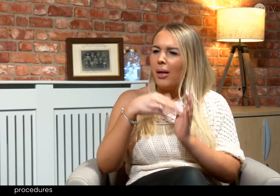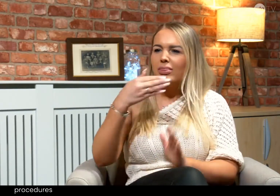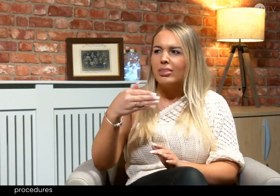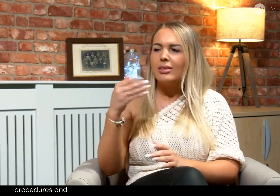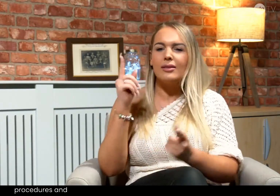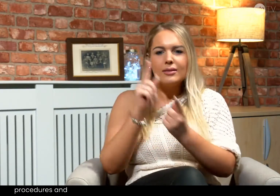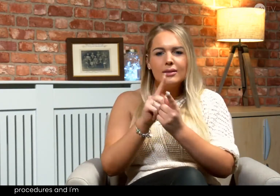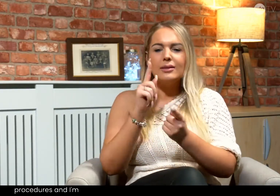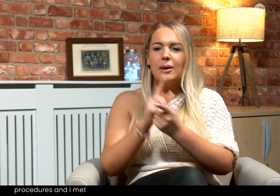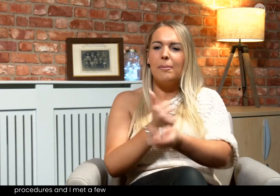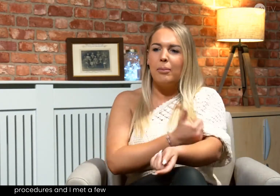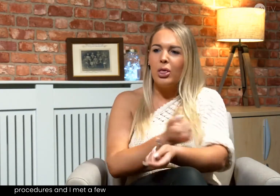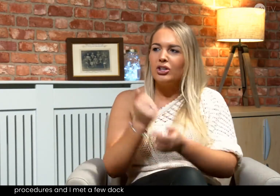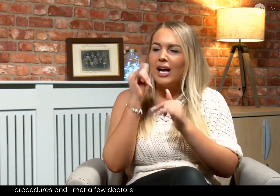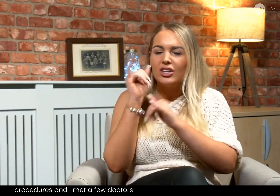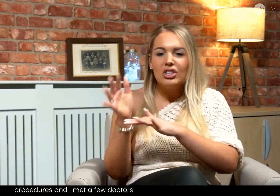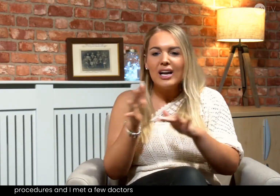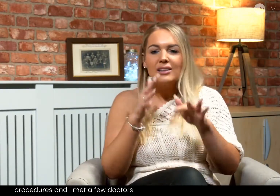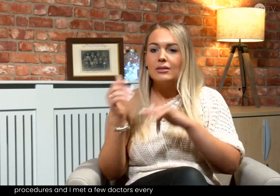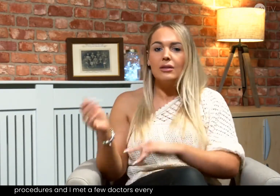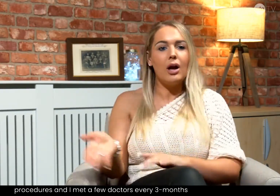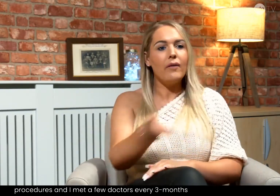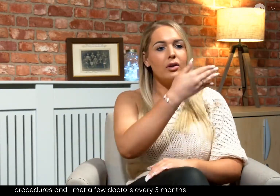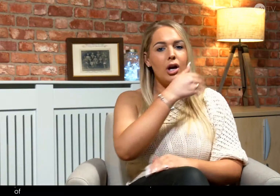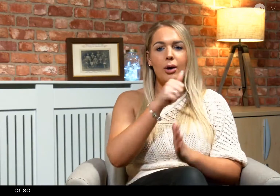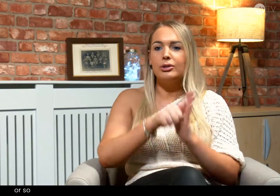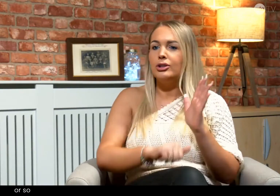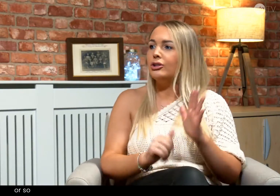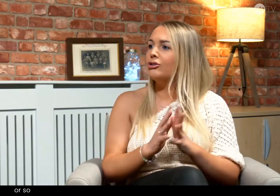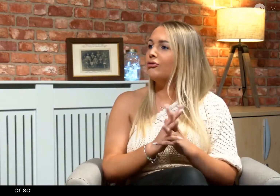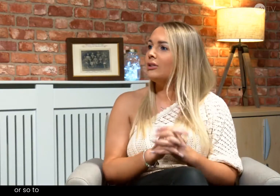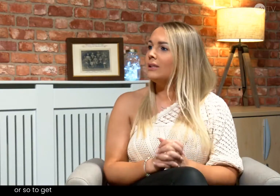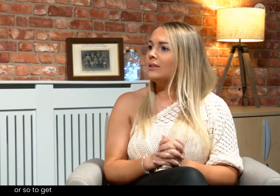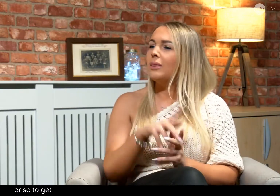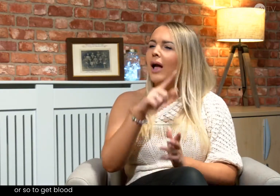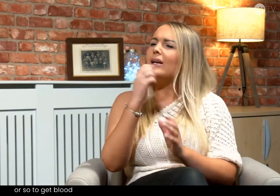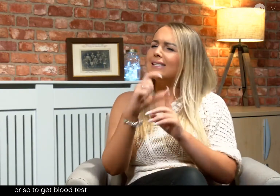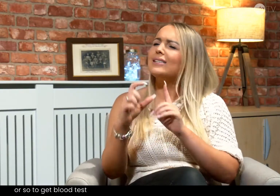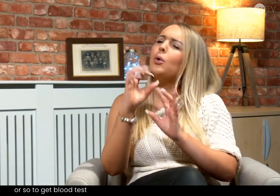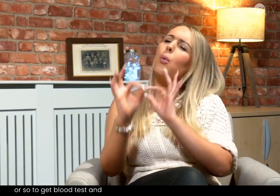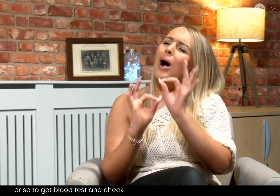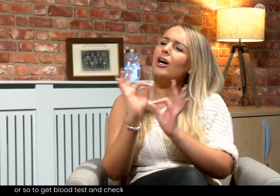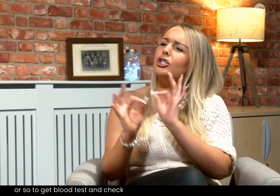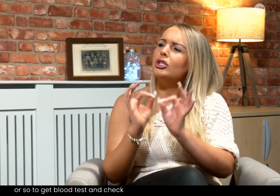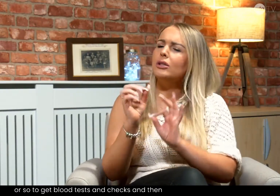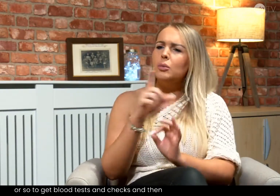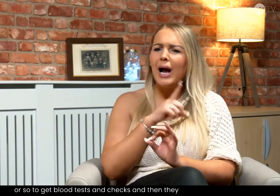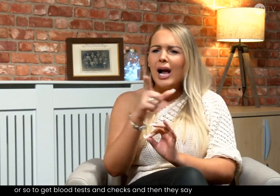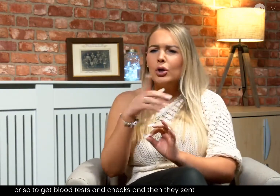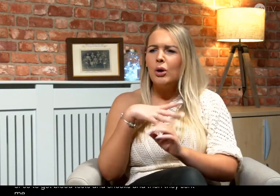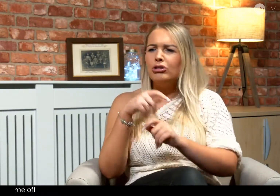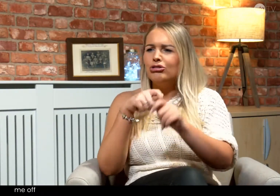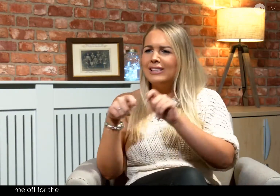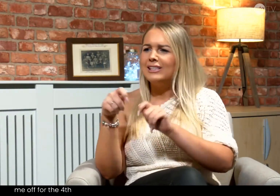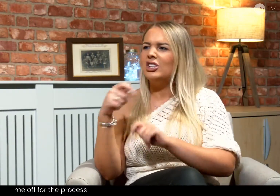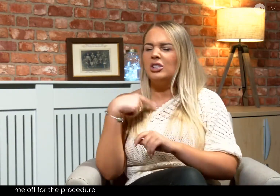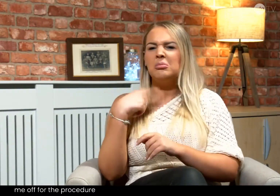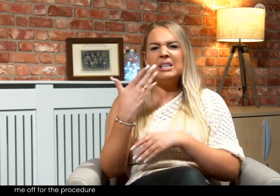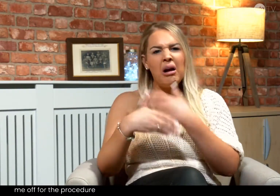doctors every 3 months or so to get blood tests and checks, and then they sent me off for the procedure. There were questions that went with it,